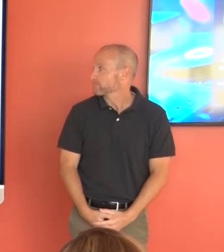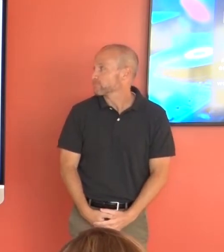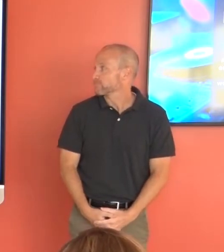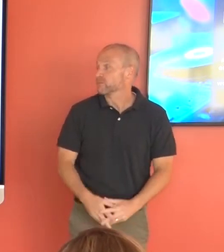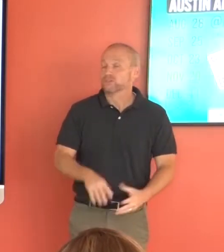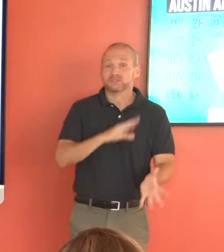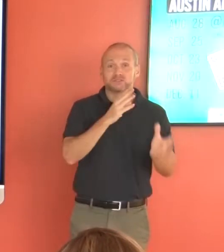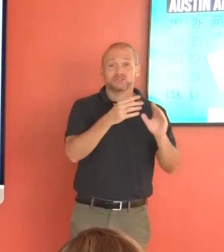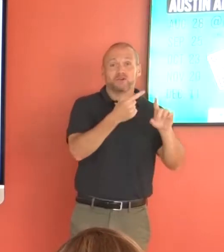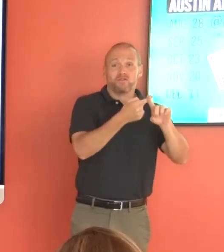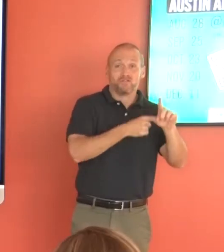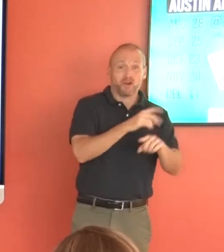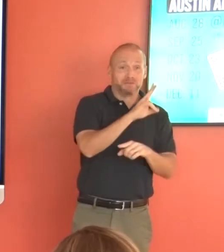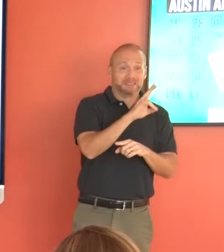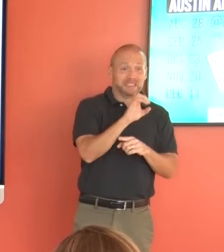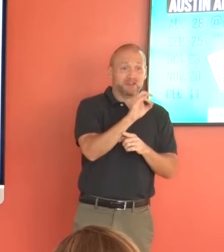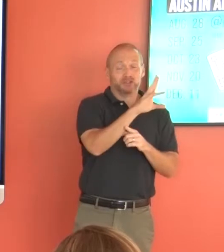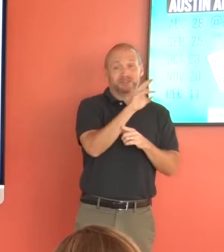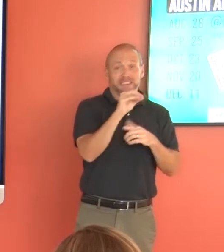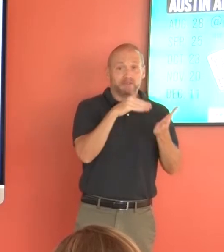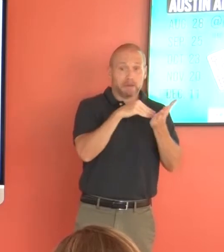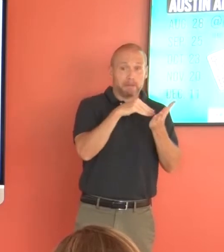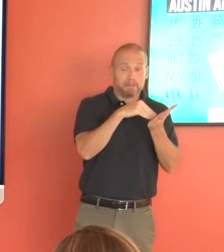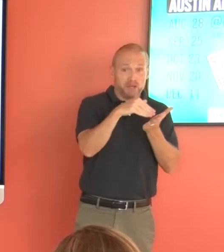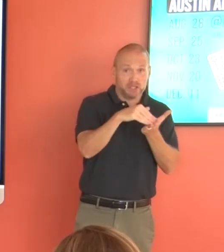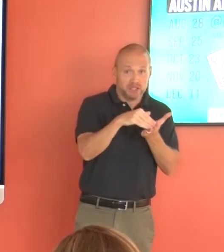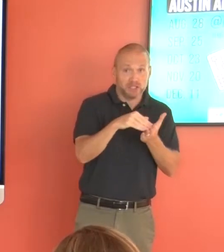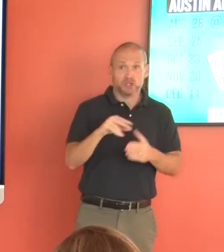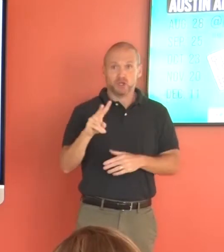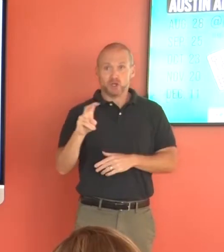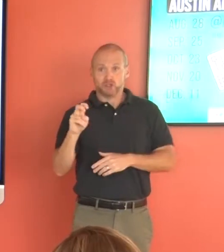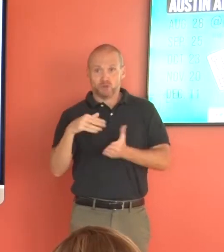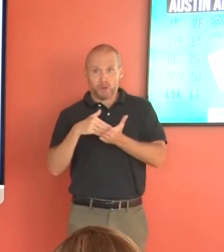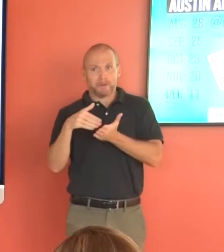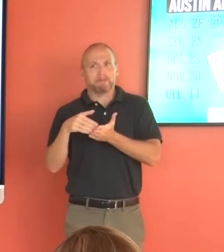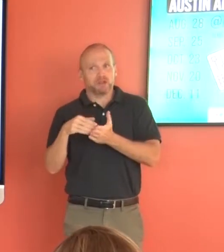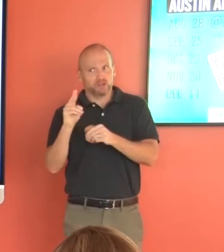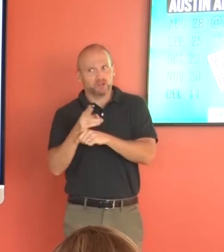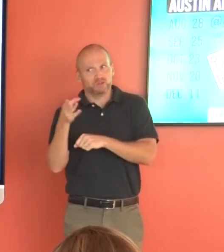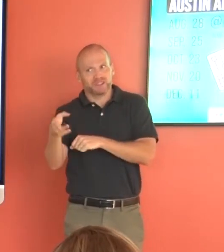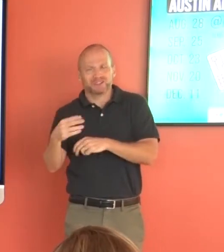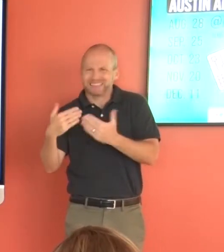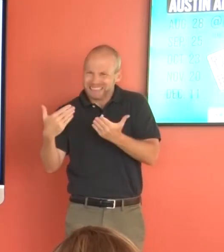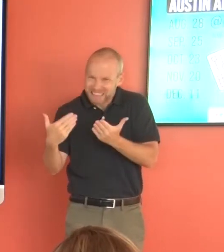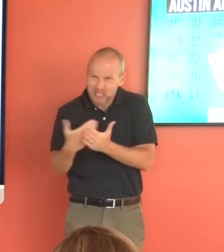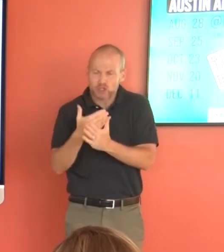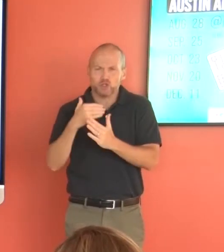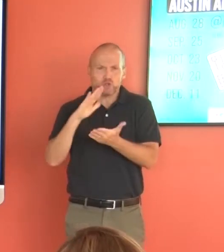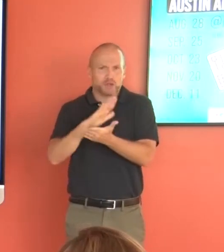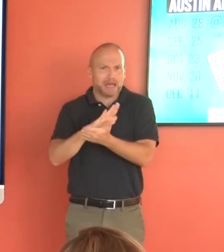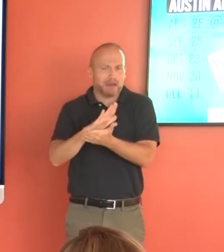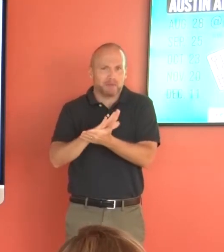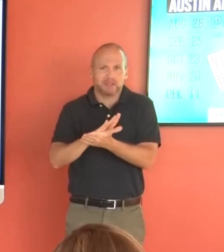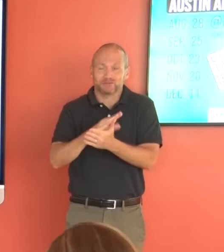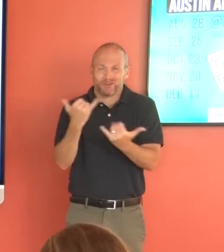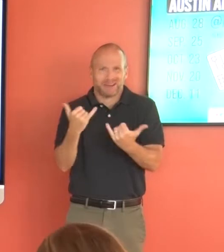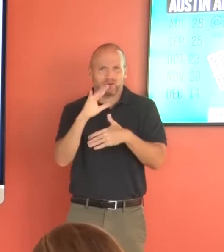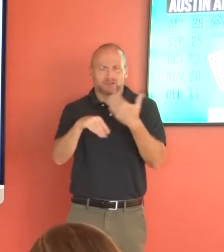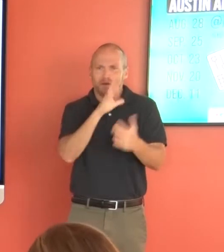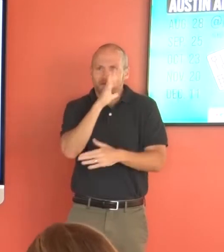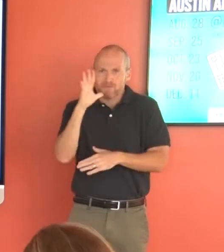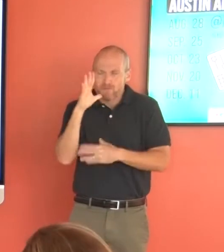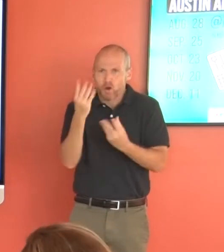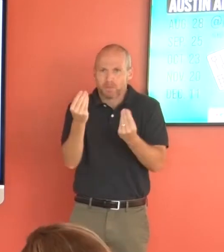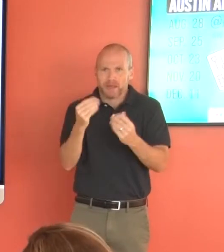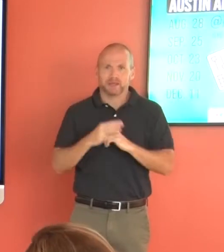of the $770 million, actually, because it's a new campus, no infrastructure whatsoever, it's all agricultural land right